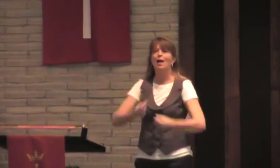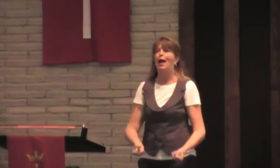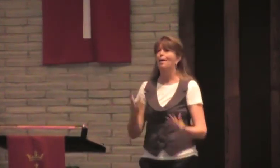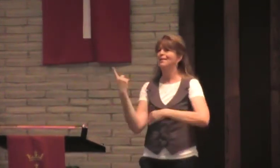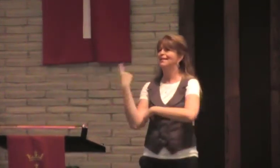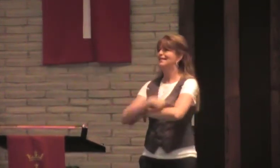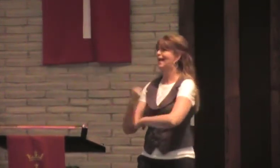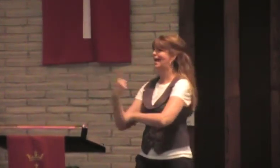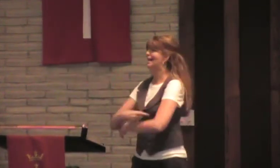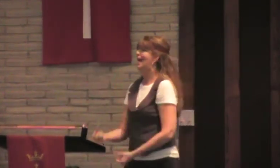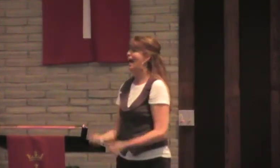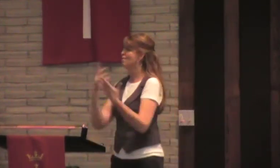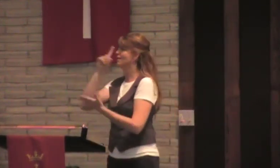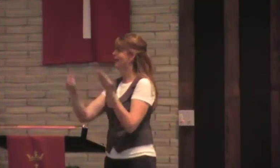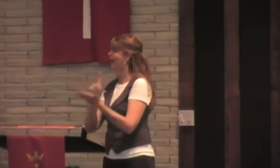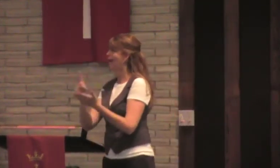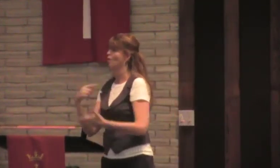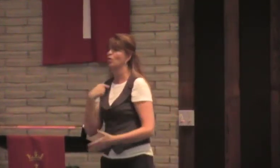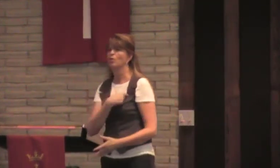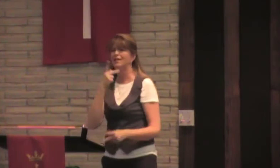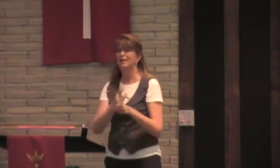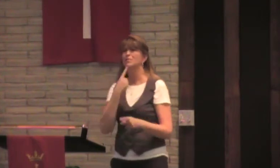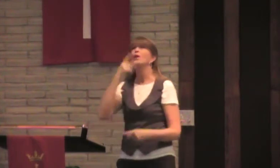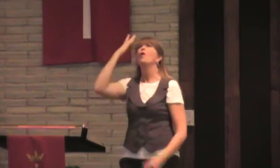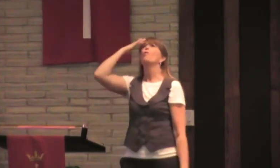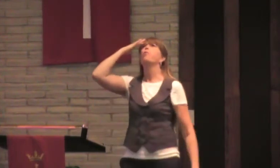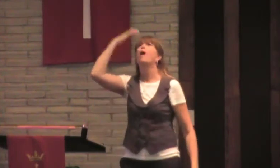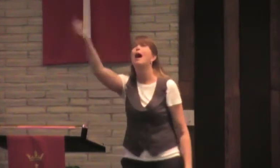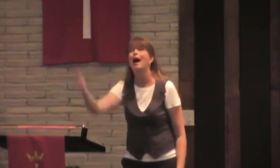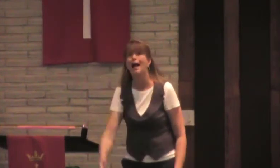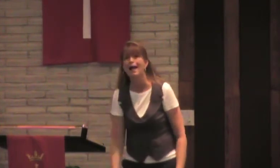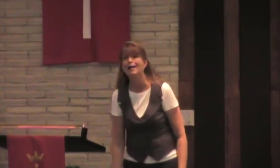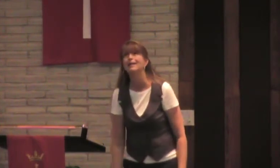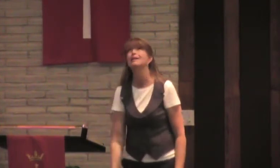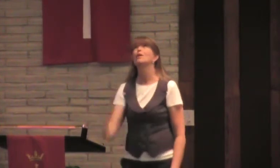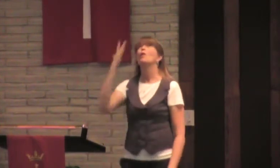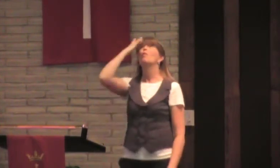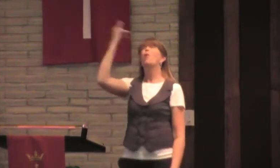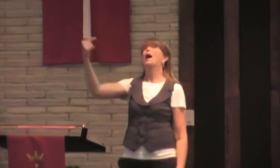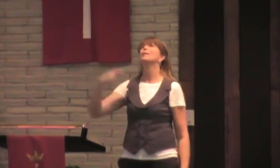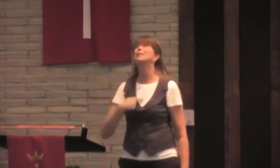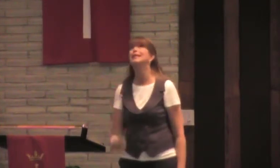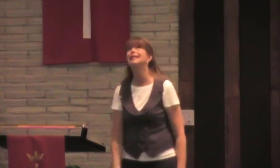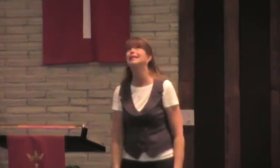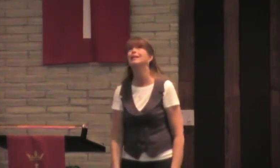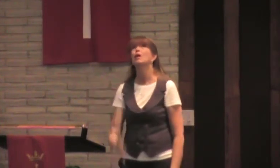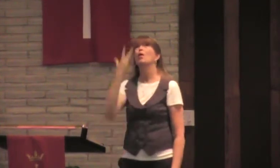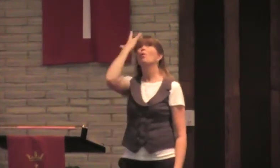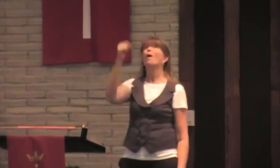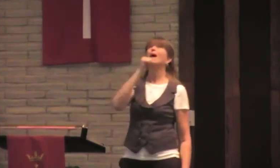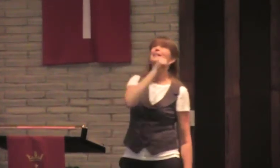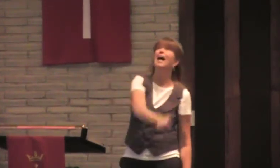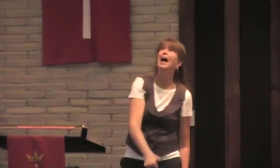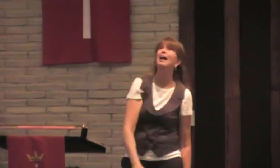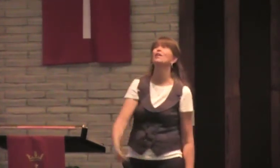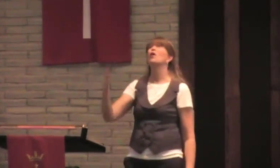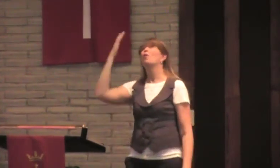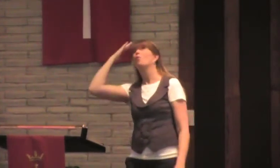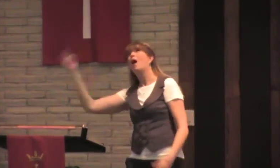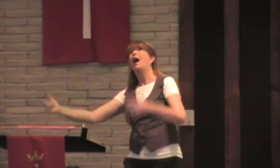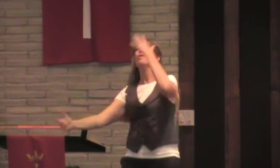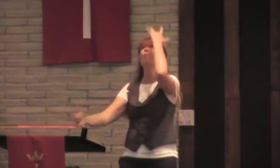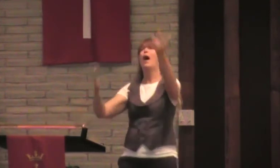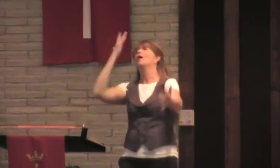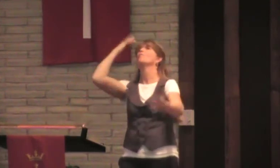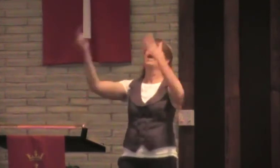That's right. Now, how many times, how many days, how many hours do we keep saying, why? Why me?